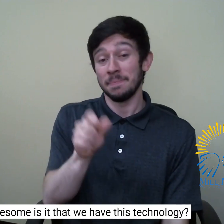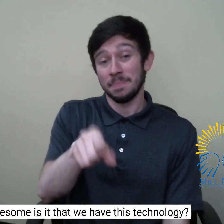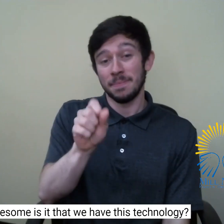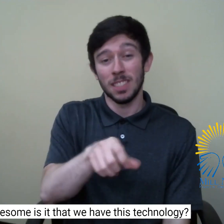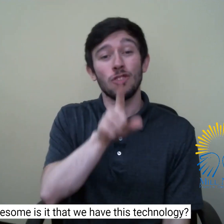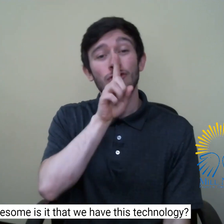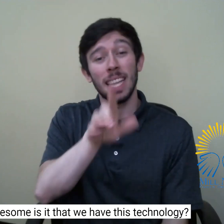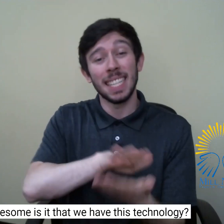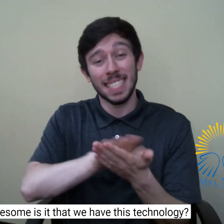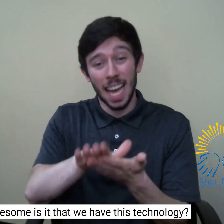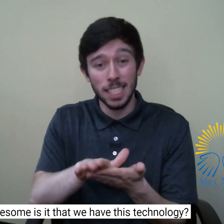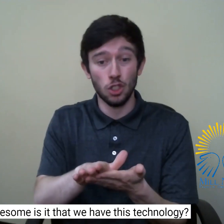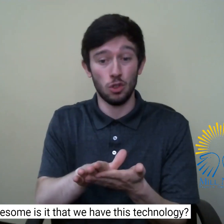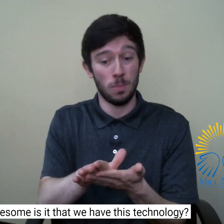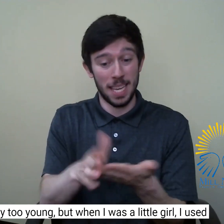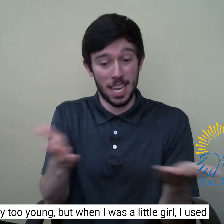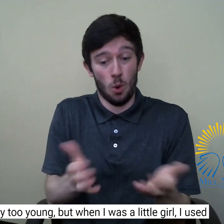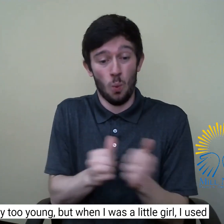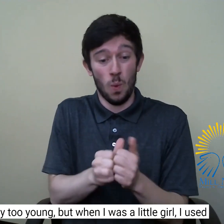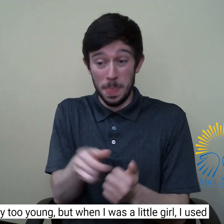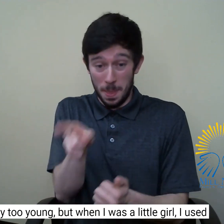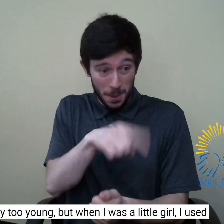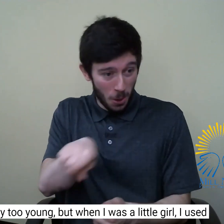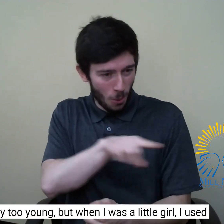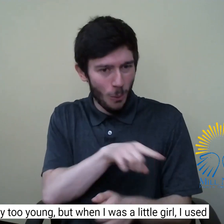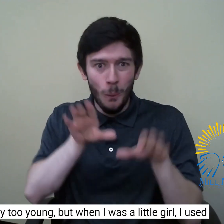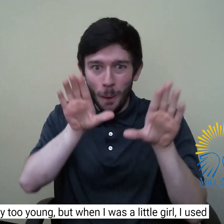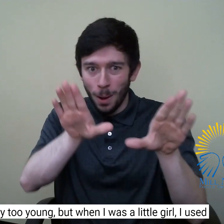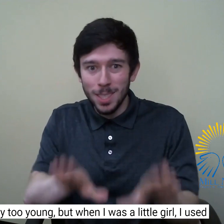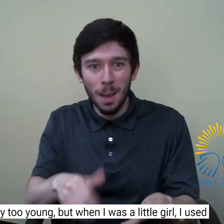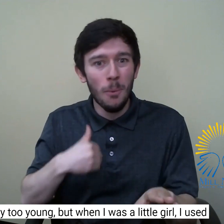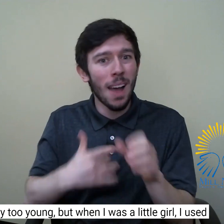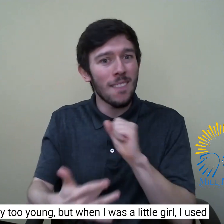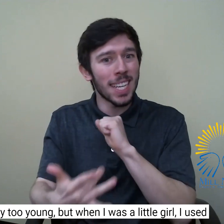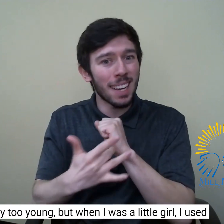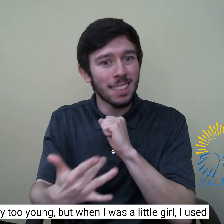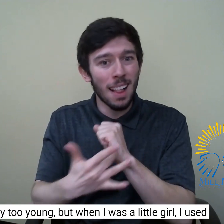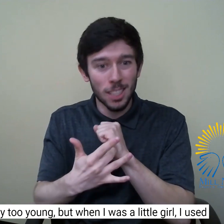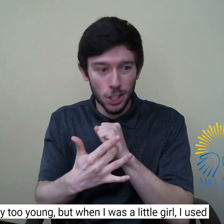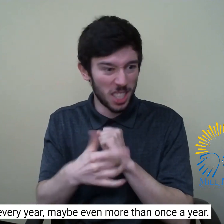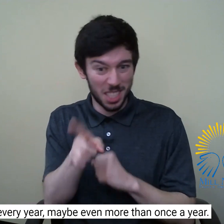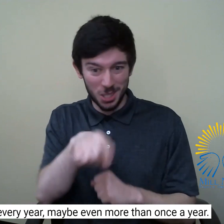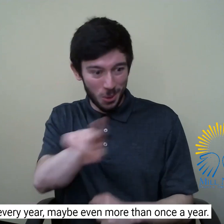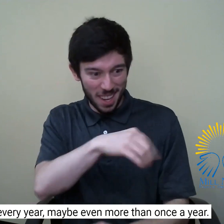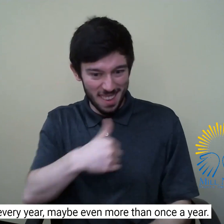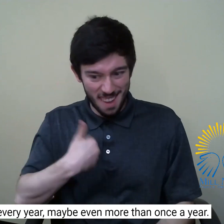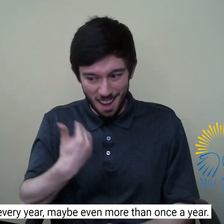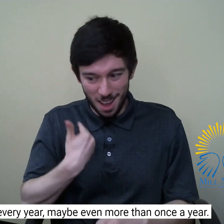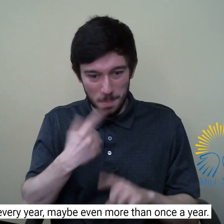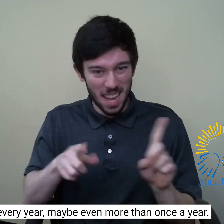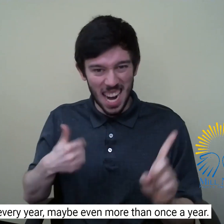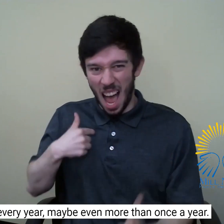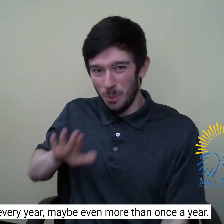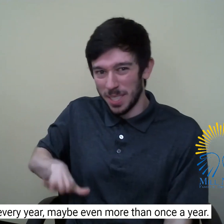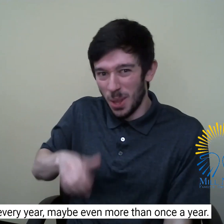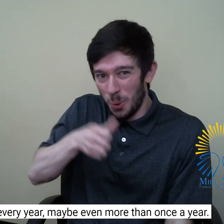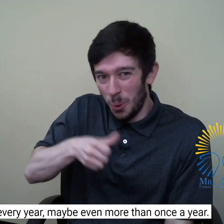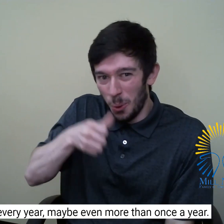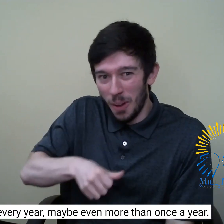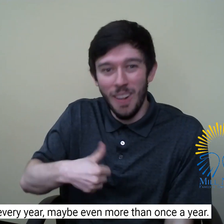we have this technology? You guys are way too young, but when I was a little girl, I used to go to Disney every year, maybe even more than